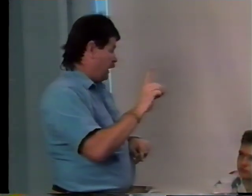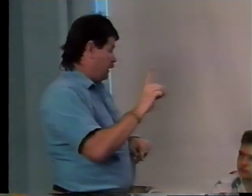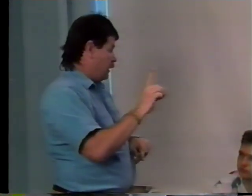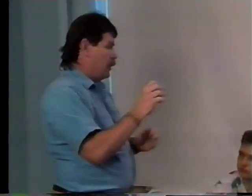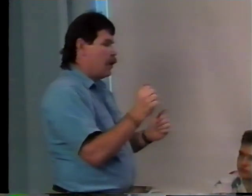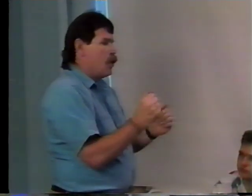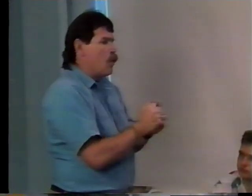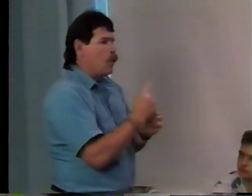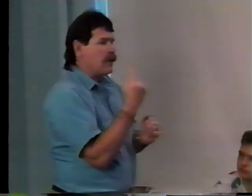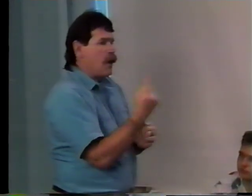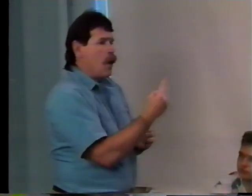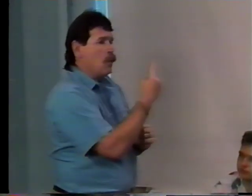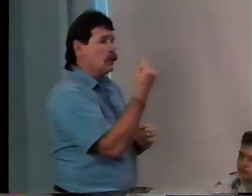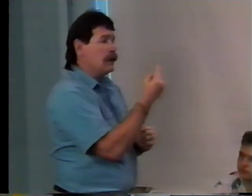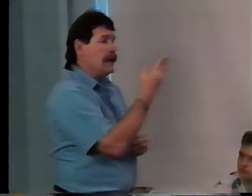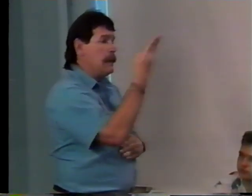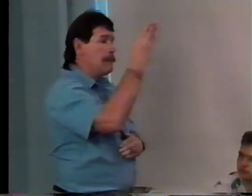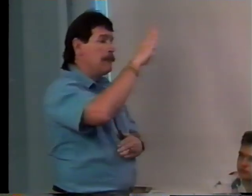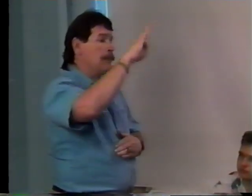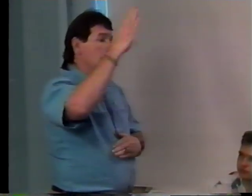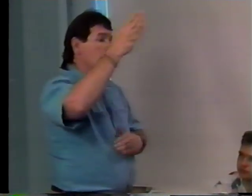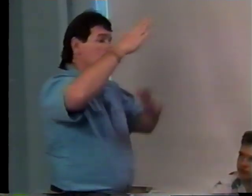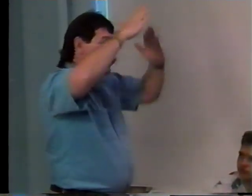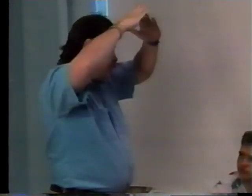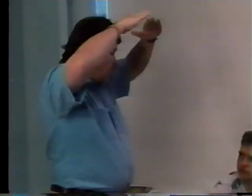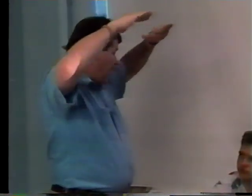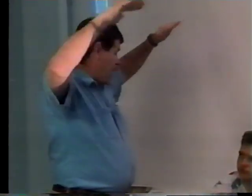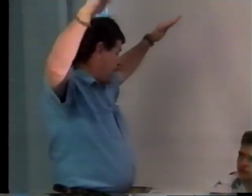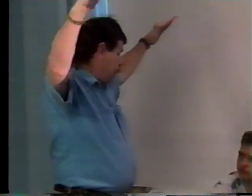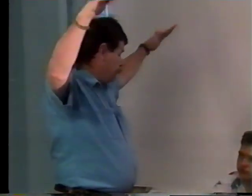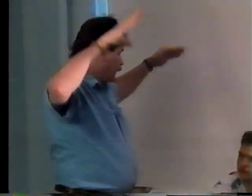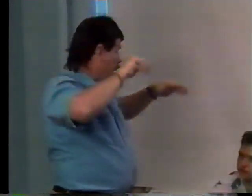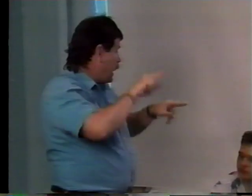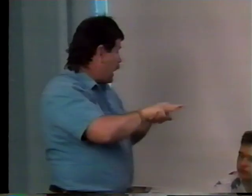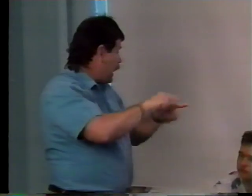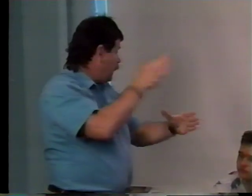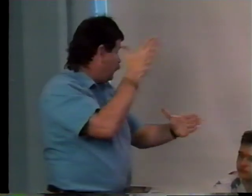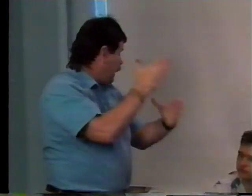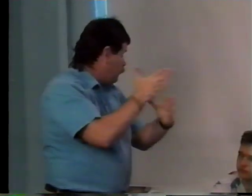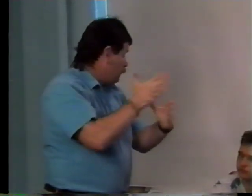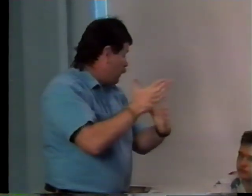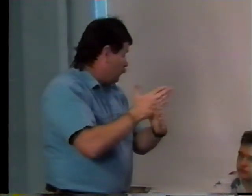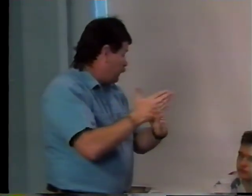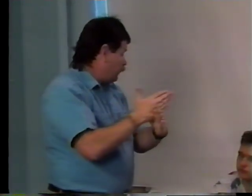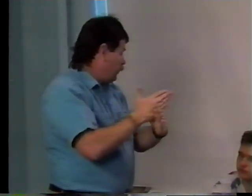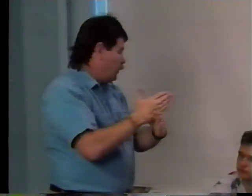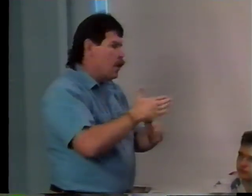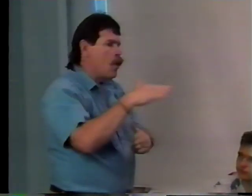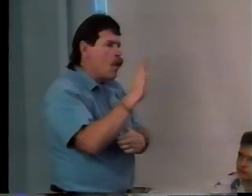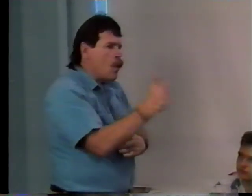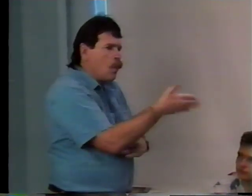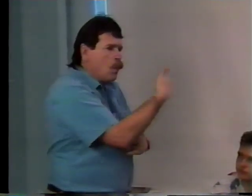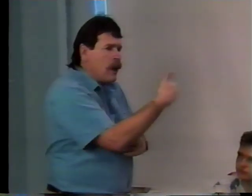did, with only blue sky as interference,